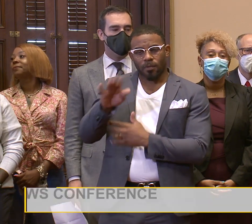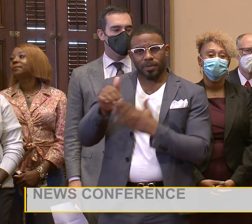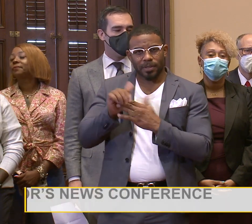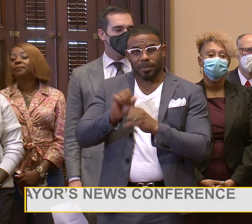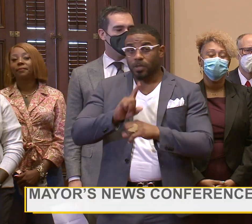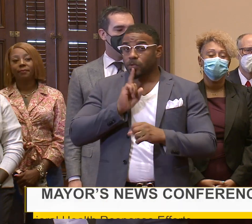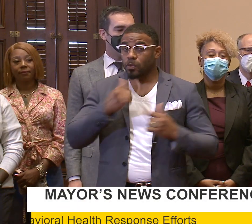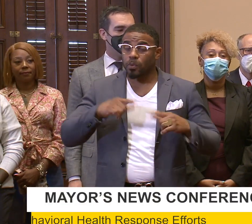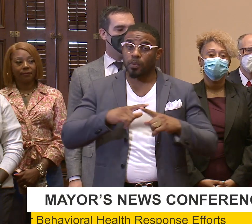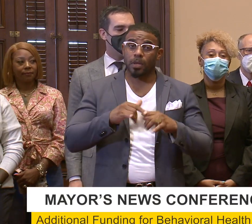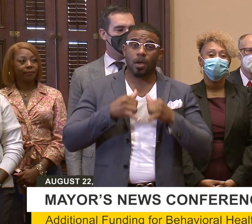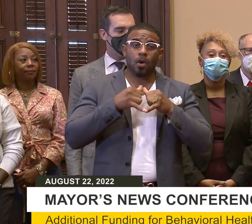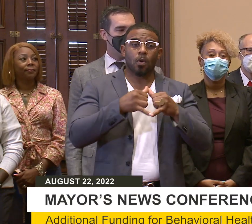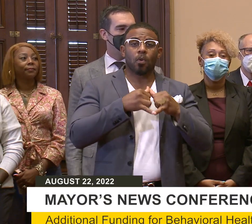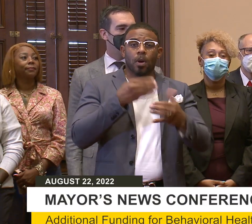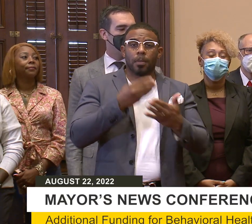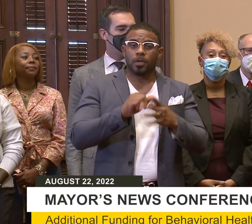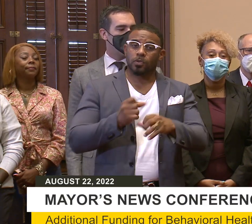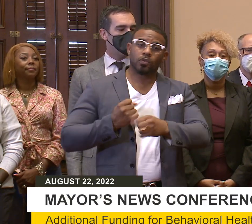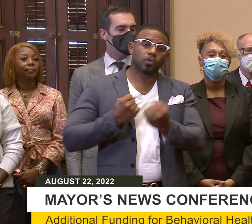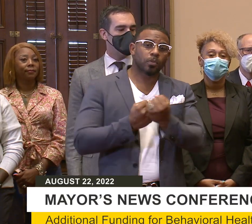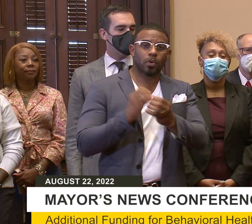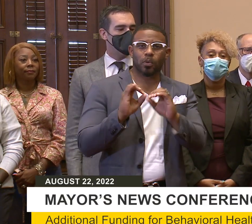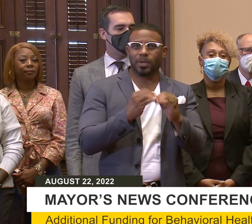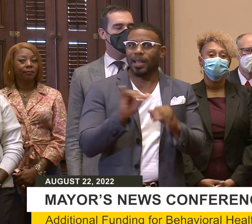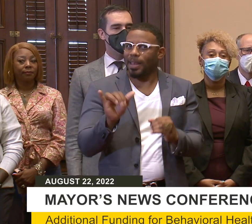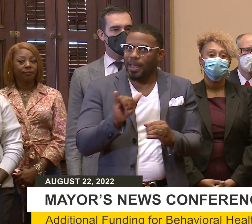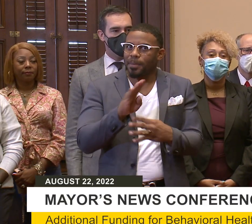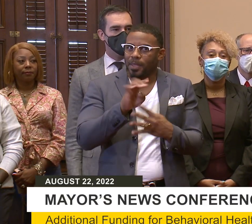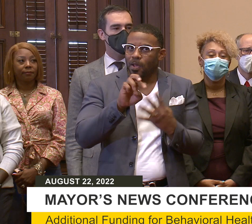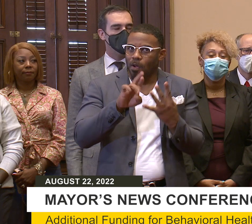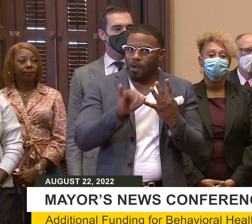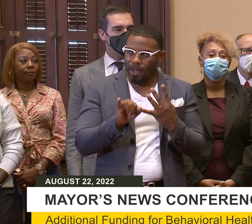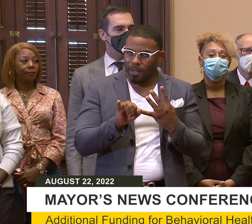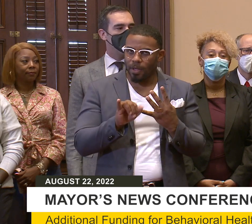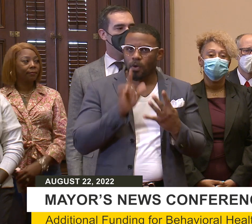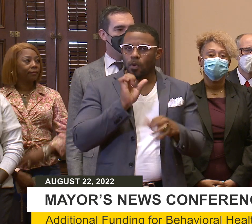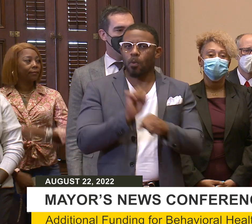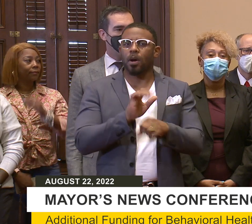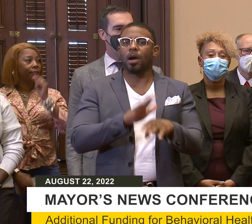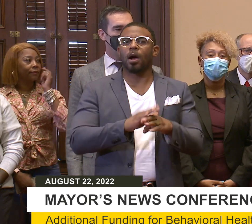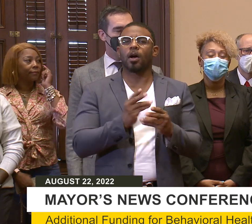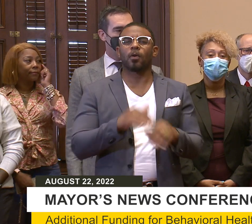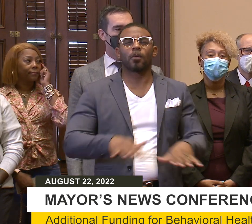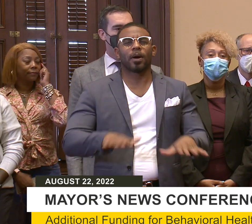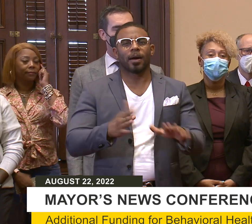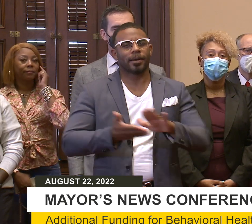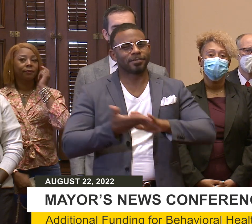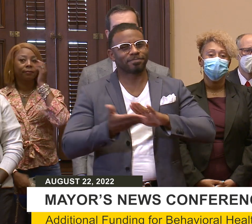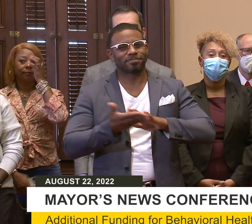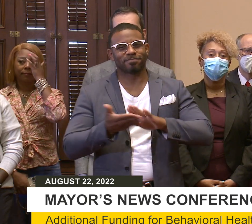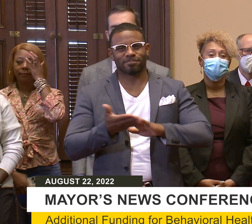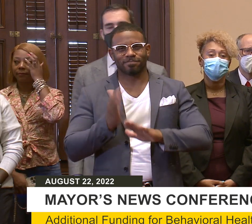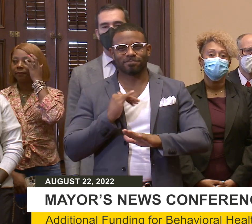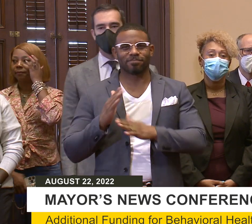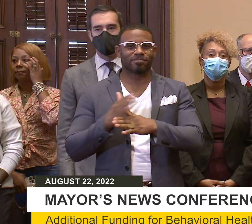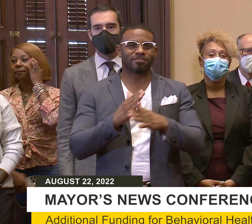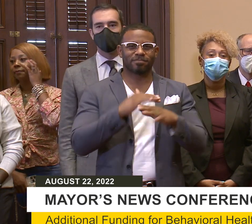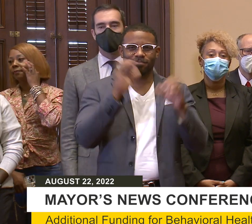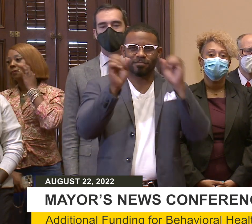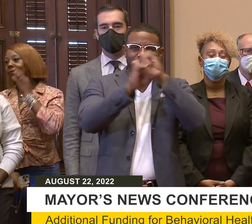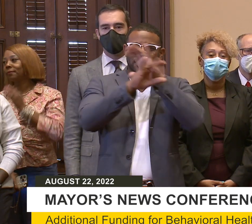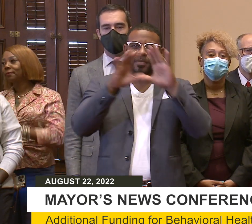sure that we awarded these funds to support organizations like BCRI, who are working on the ground to operationalize our shared